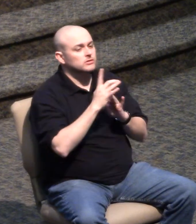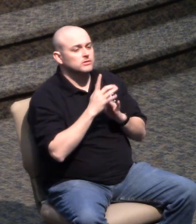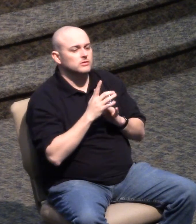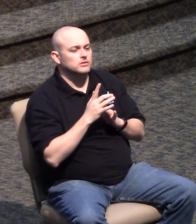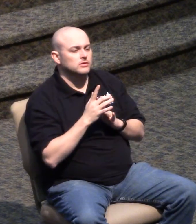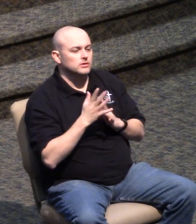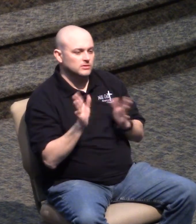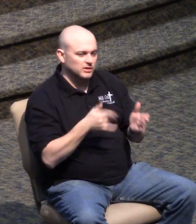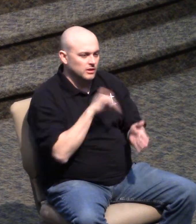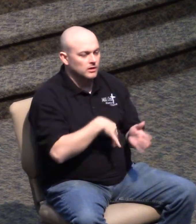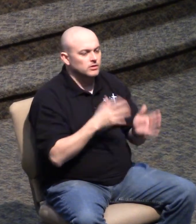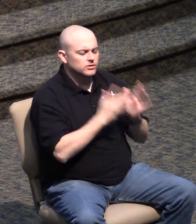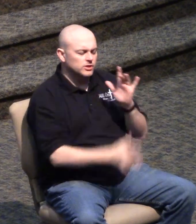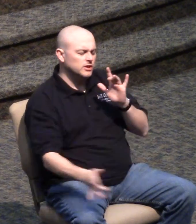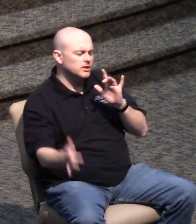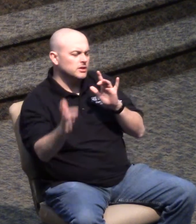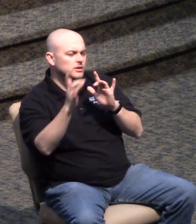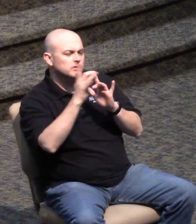Jesus. Sing that.